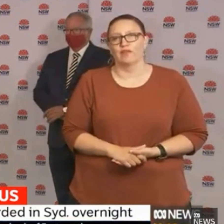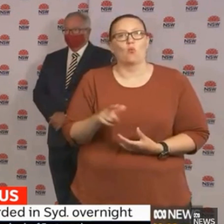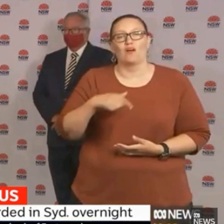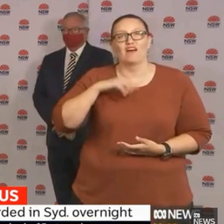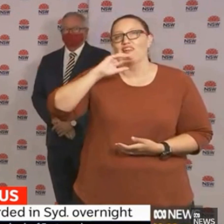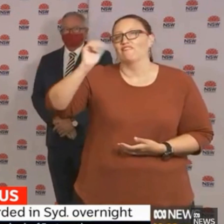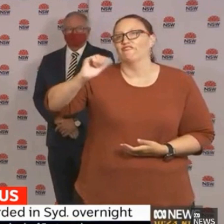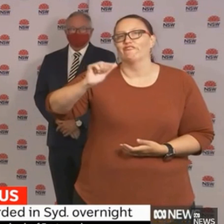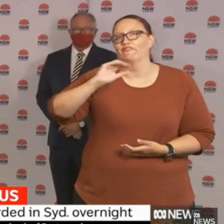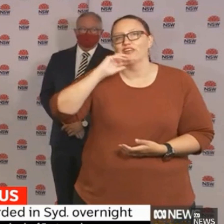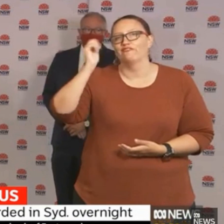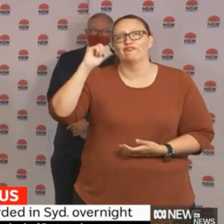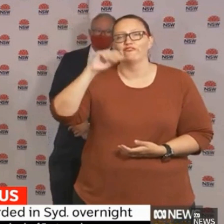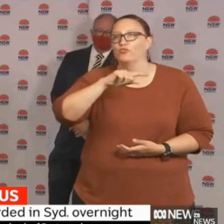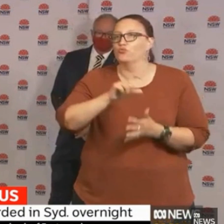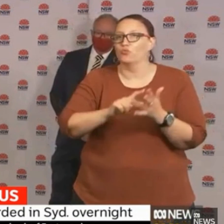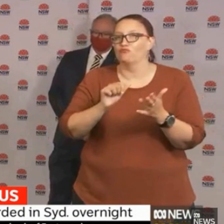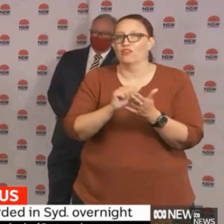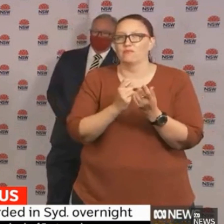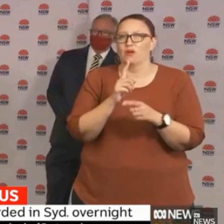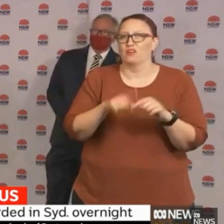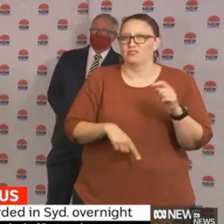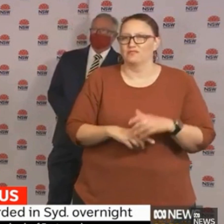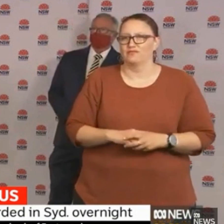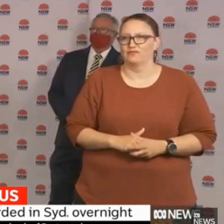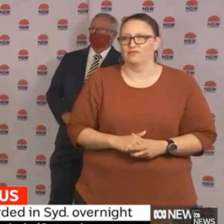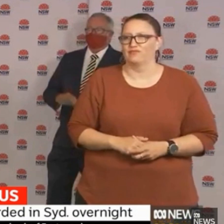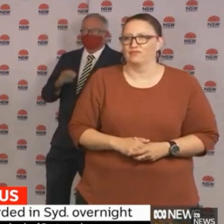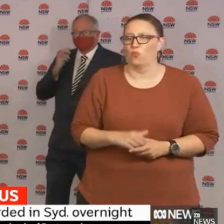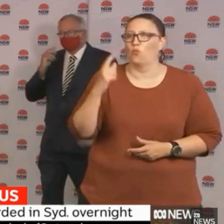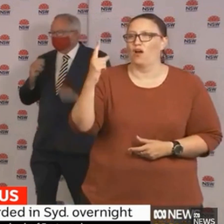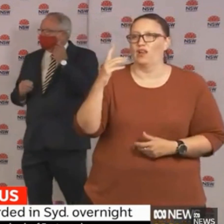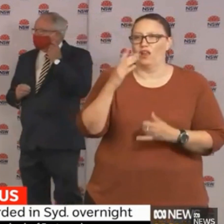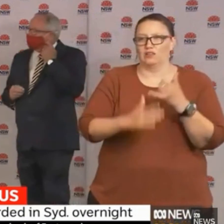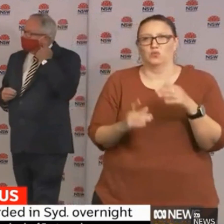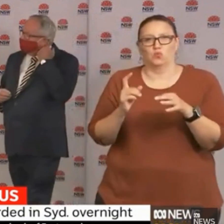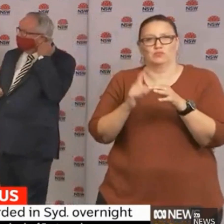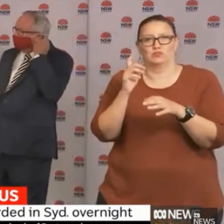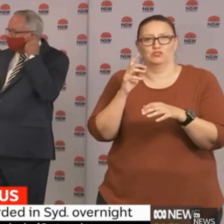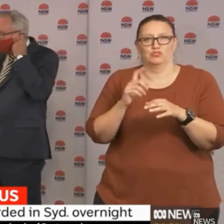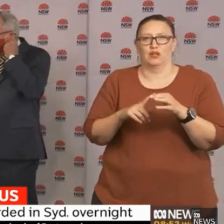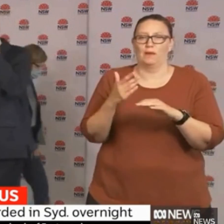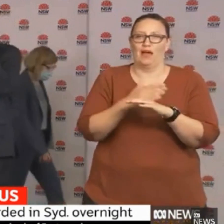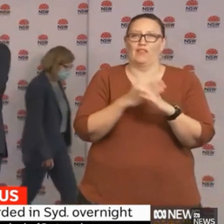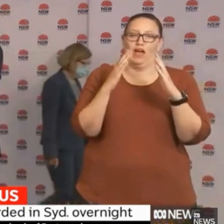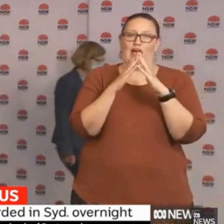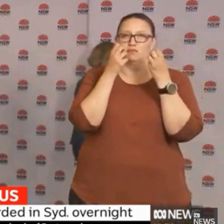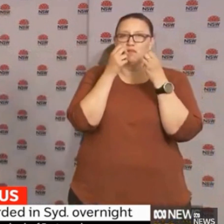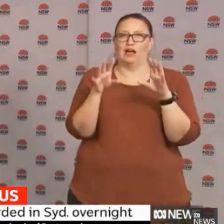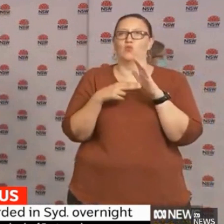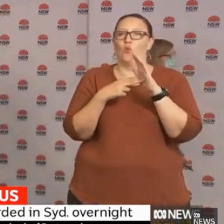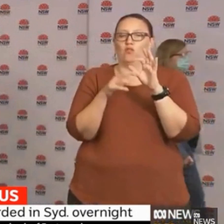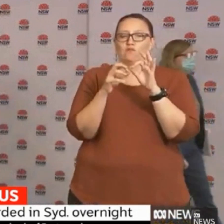doing the wrong thing because the vast majority are doing the right thing. Thanks, everybody. Mr. Hazzard, could I just ask you briefly about that house party at